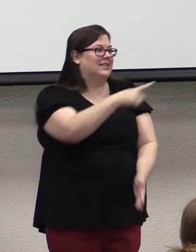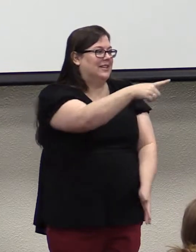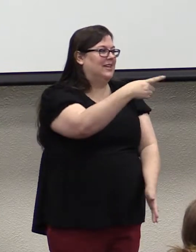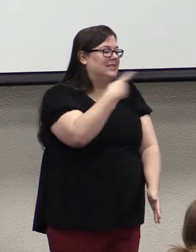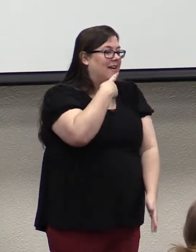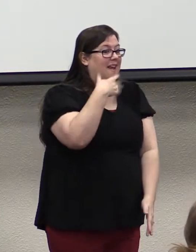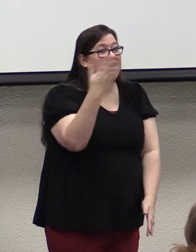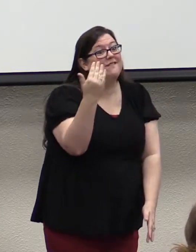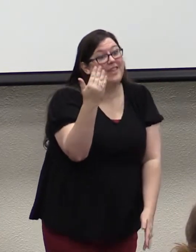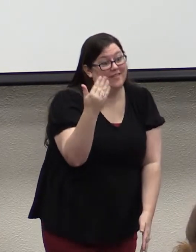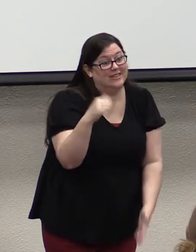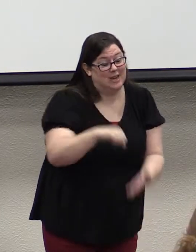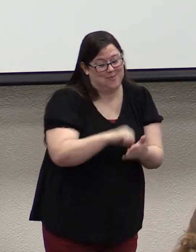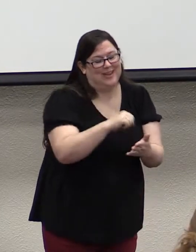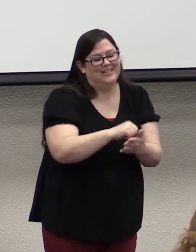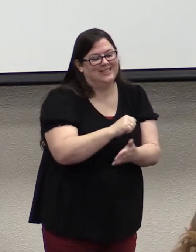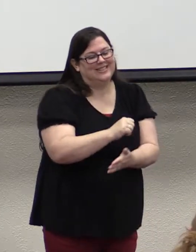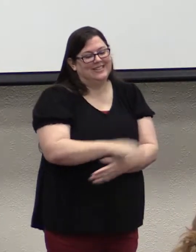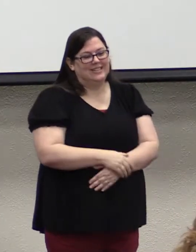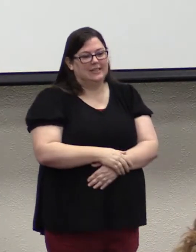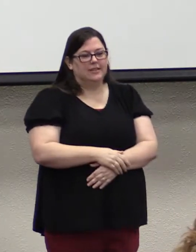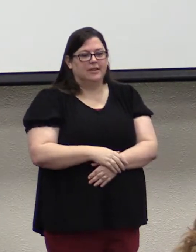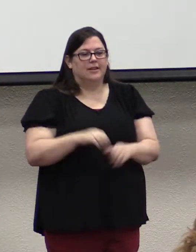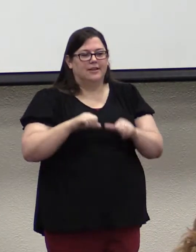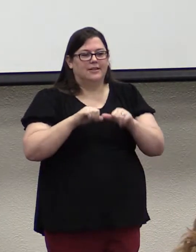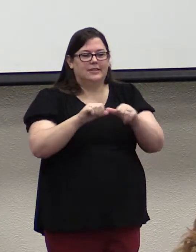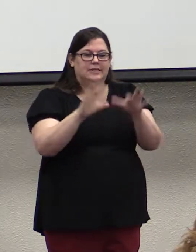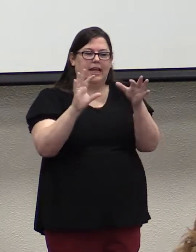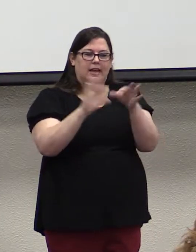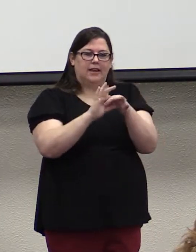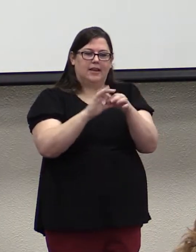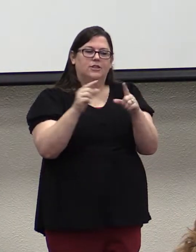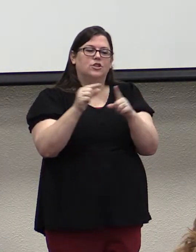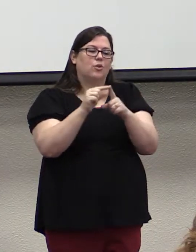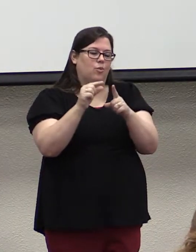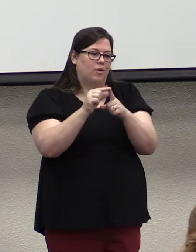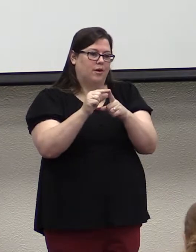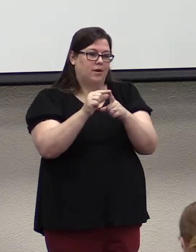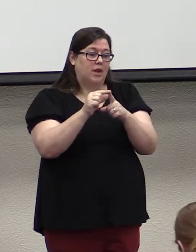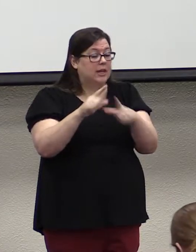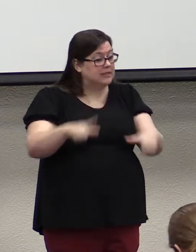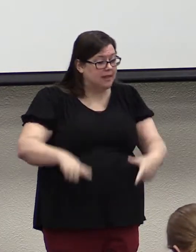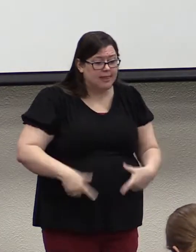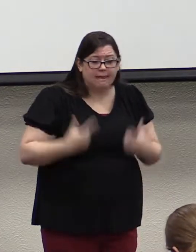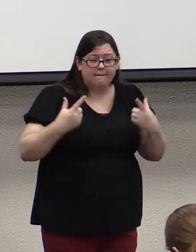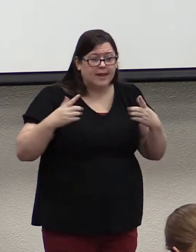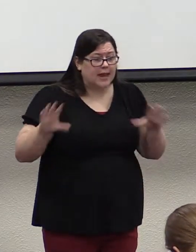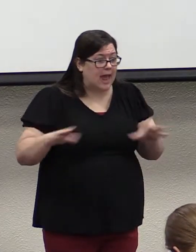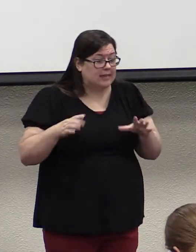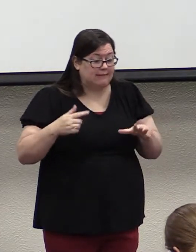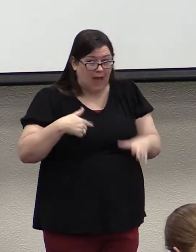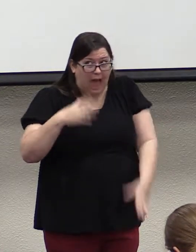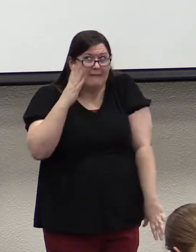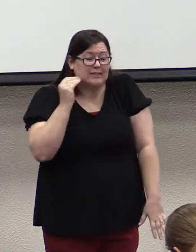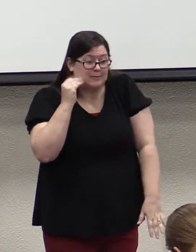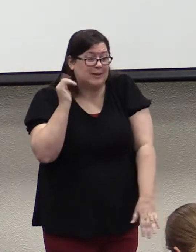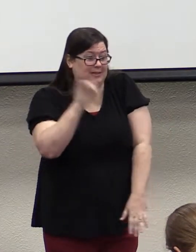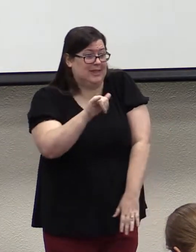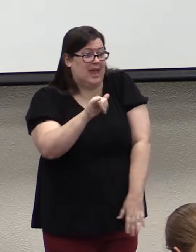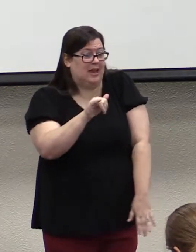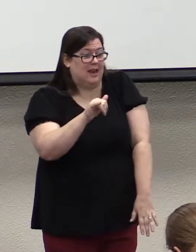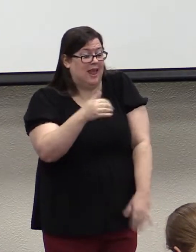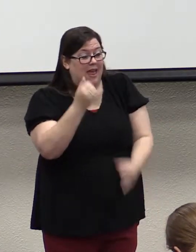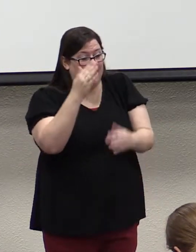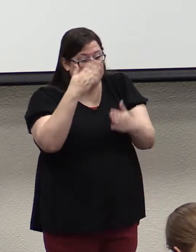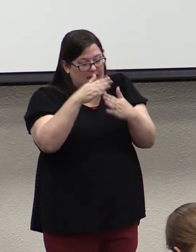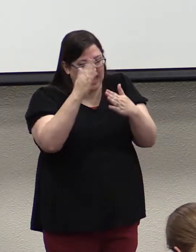Stay connected to His Word. The Word is living and active. I have experienced this. This year, at the end of